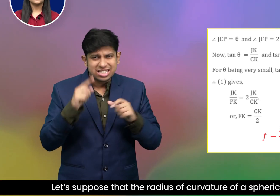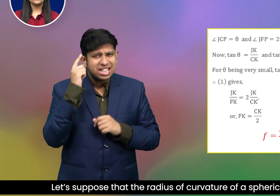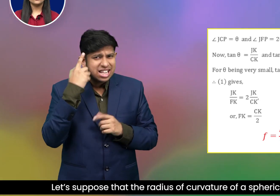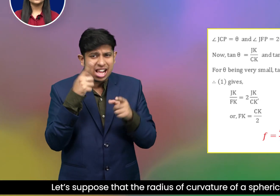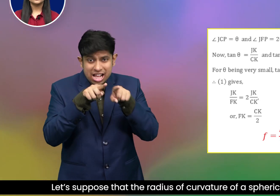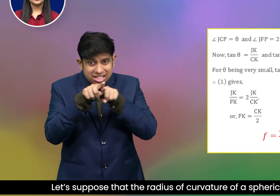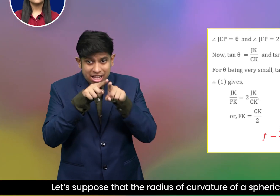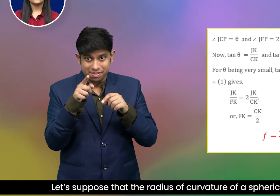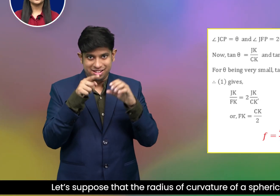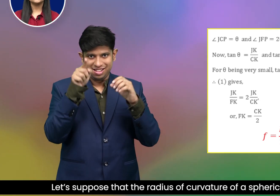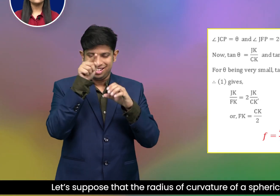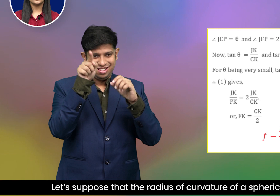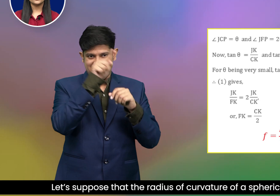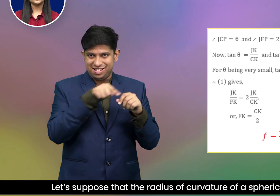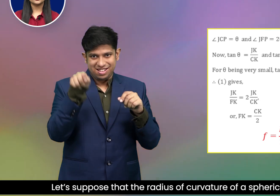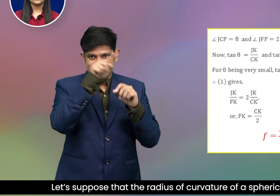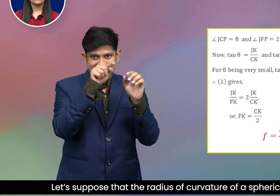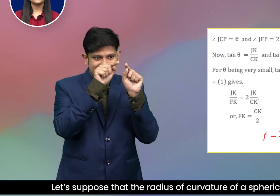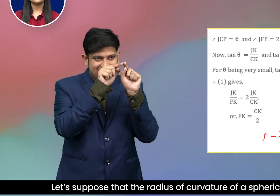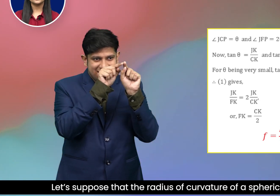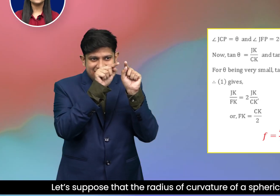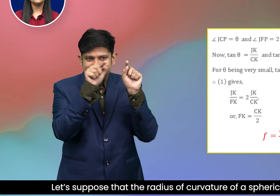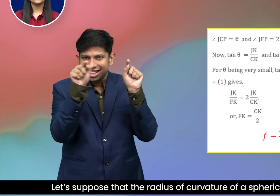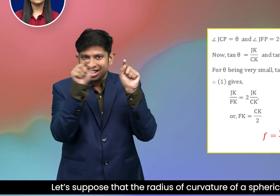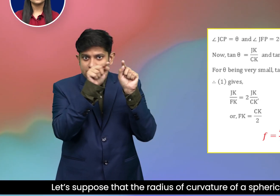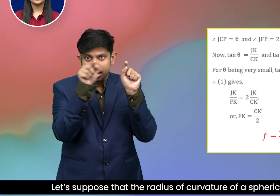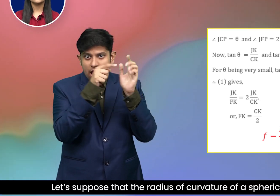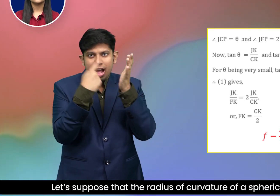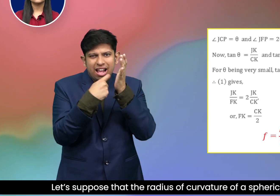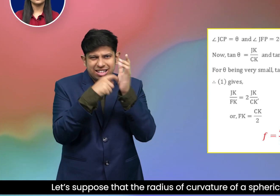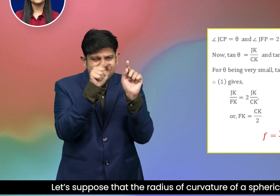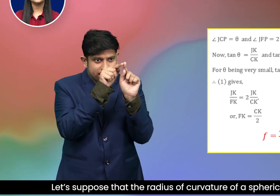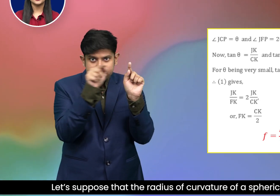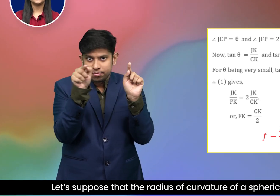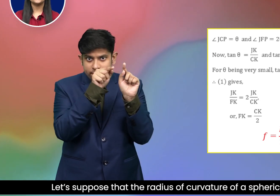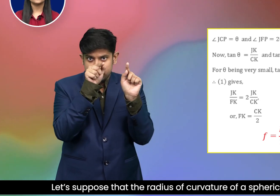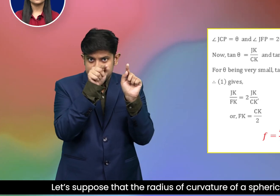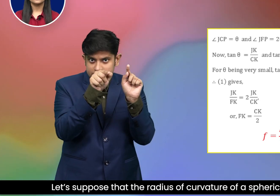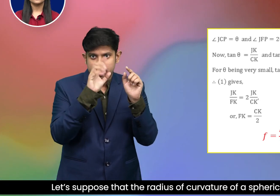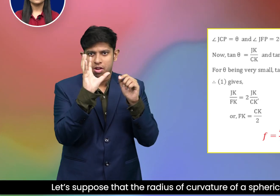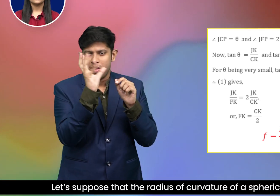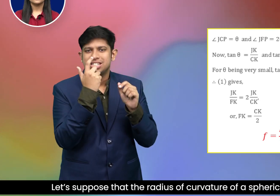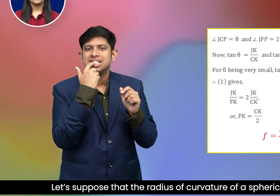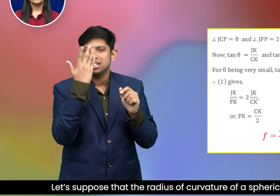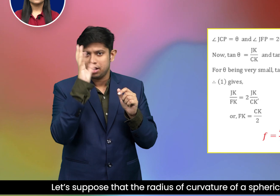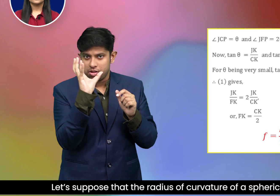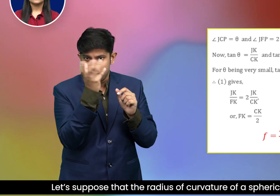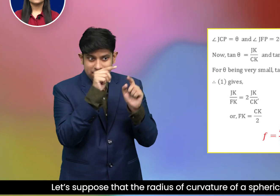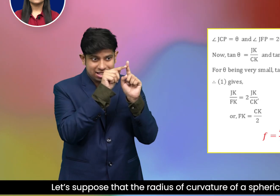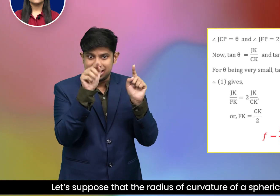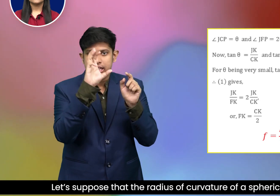let's suppose that the radius of curvature of a spherical mirror is 30 cm.